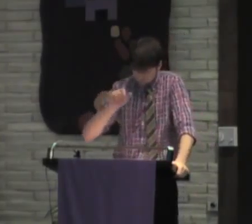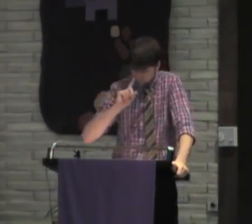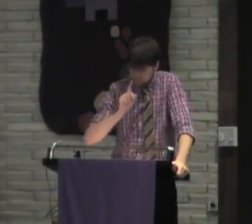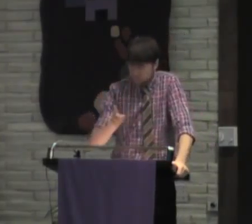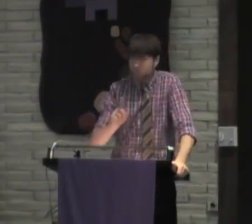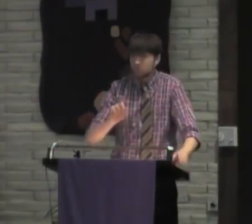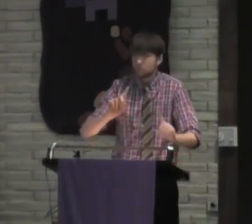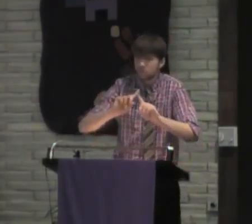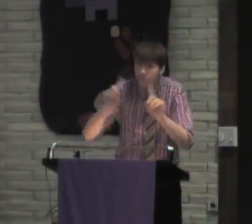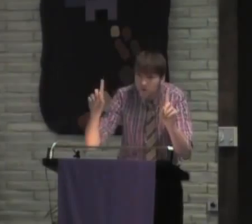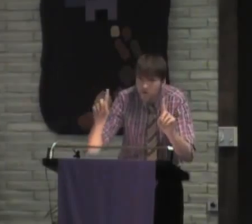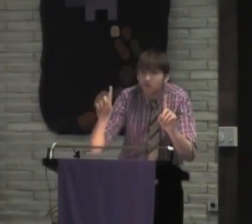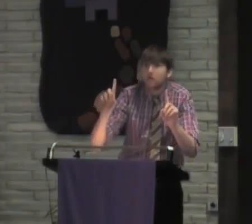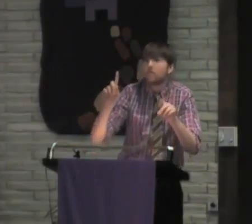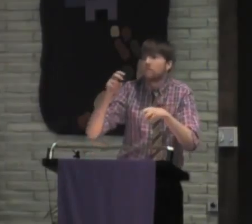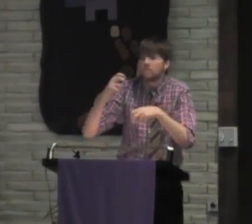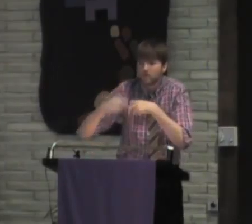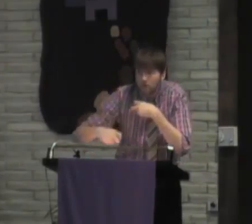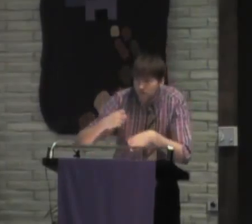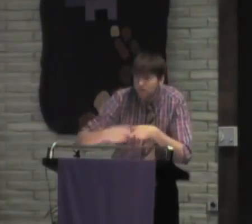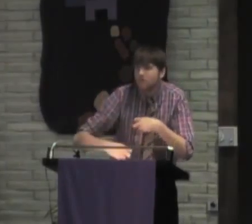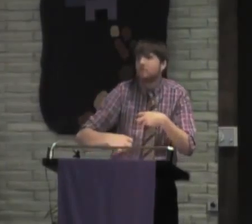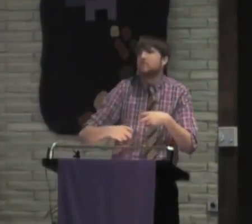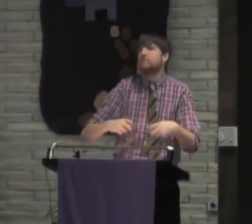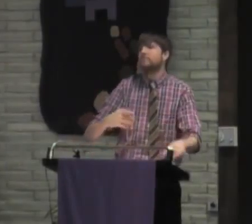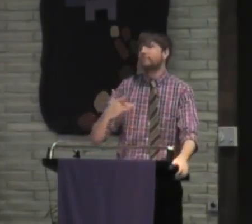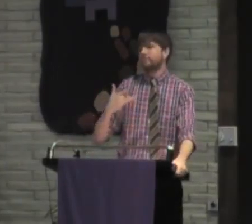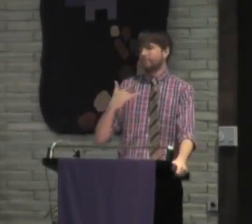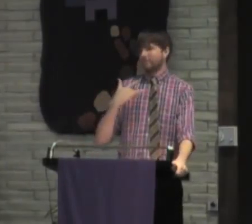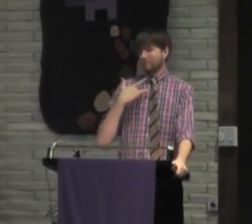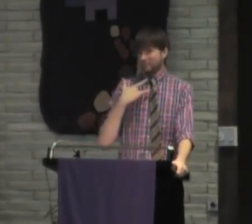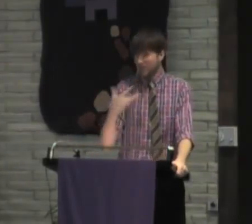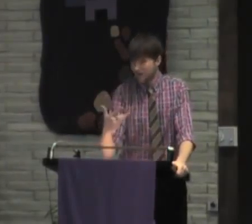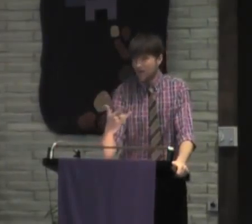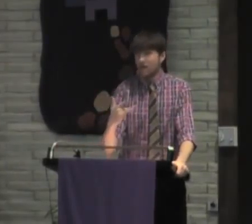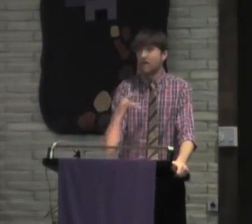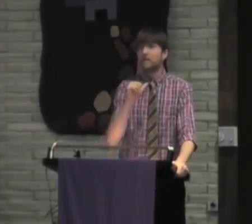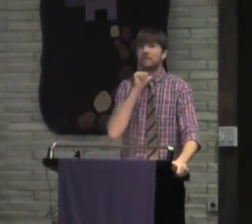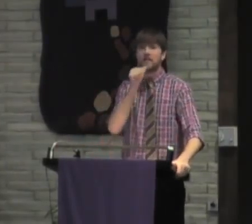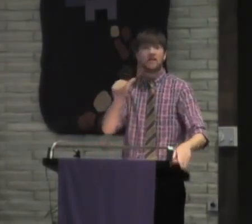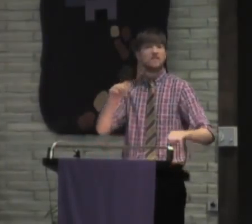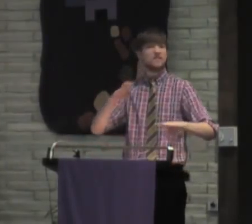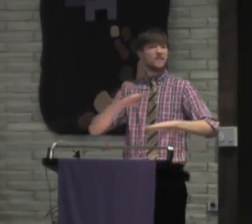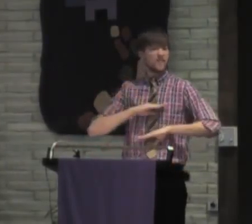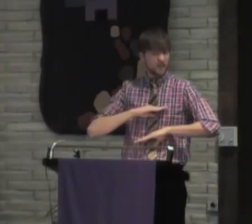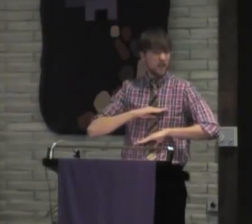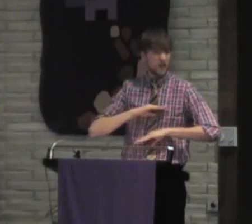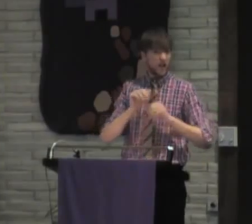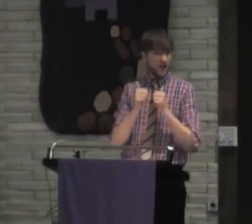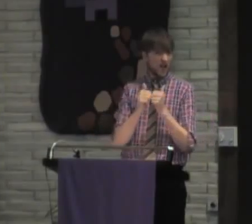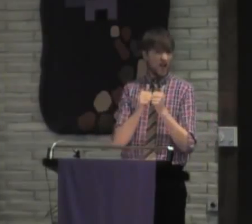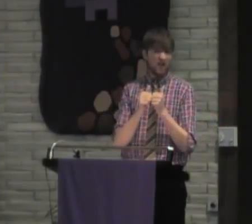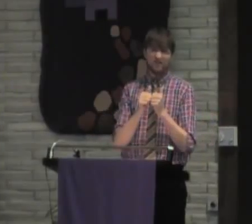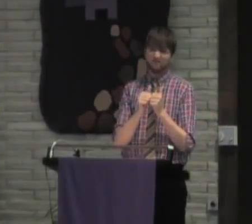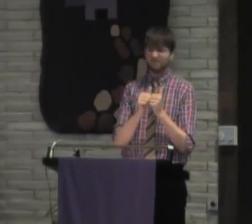change. But the problem is that we tend to not be